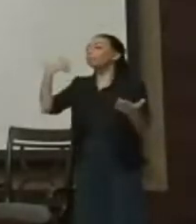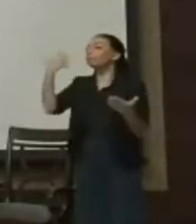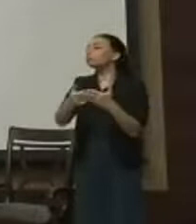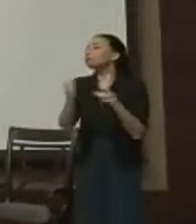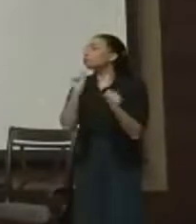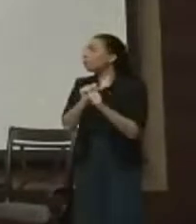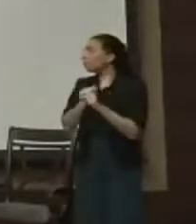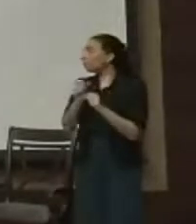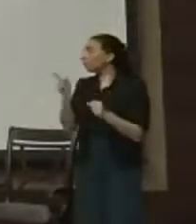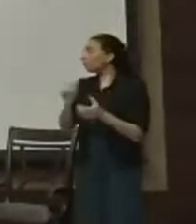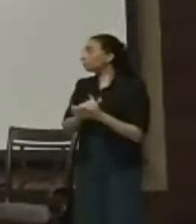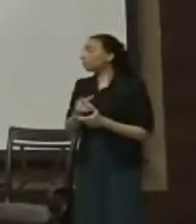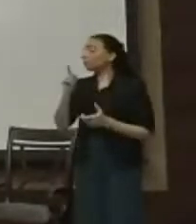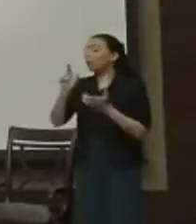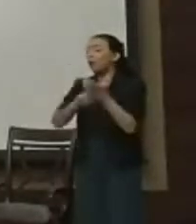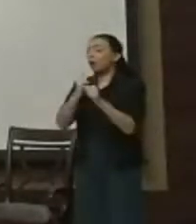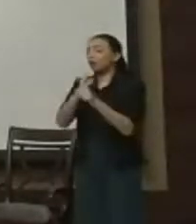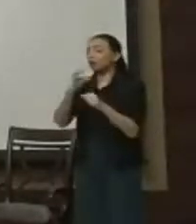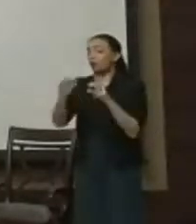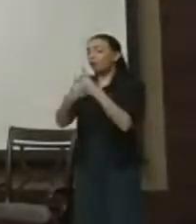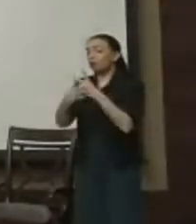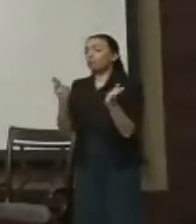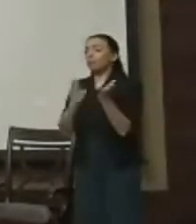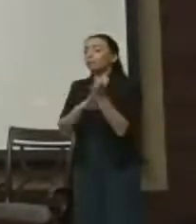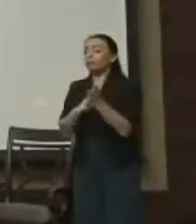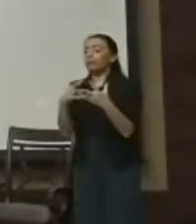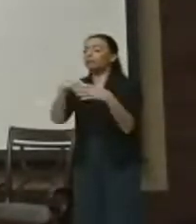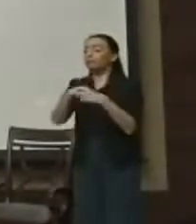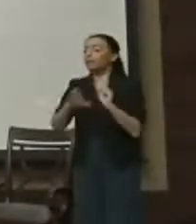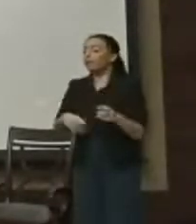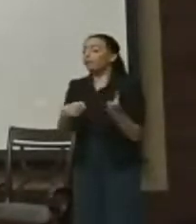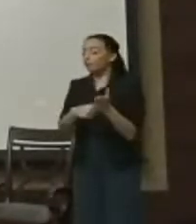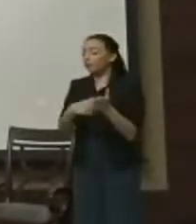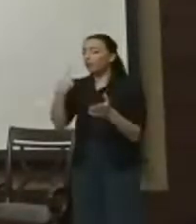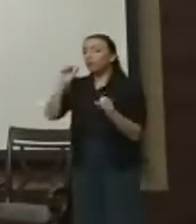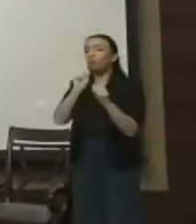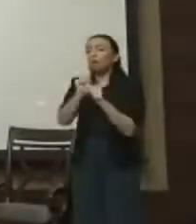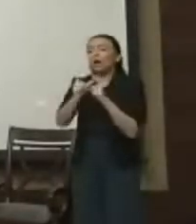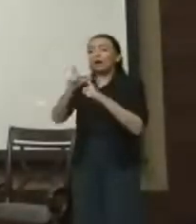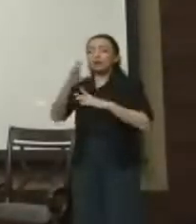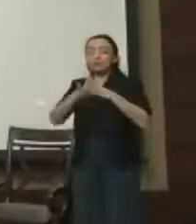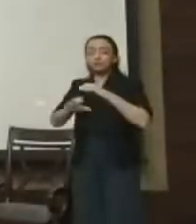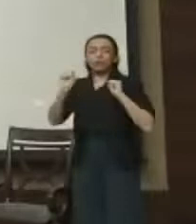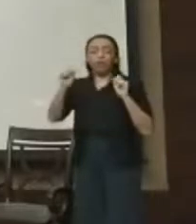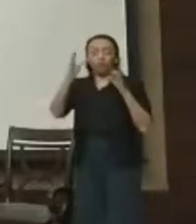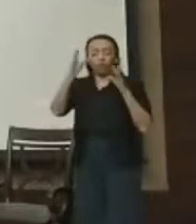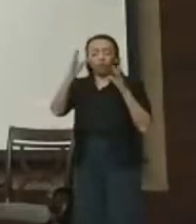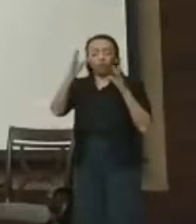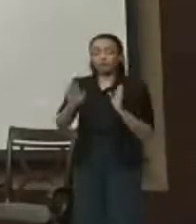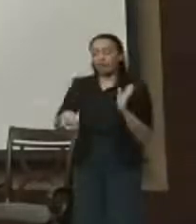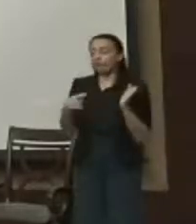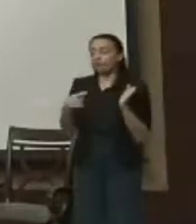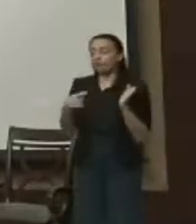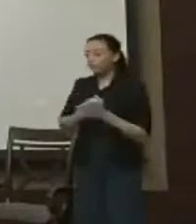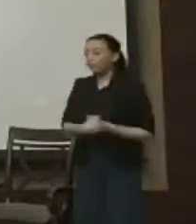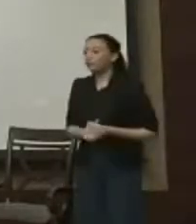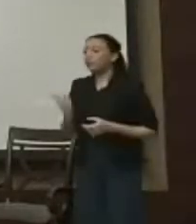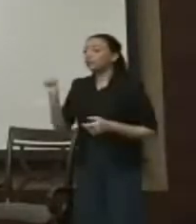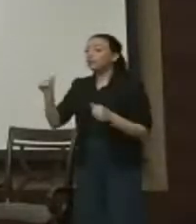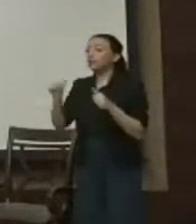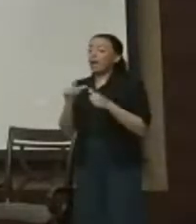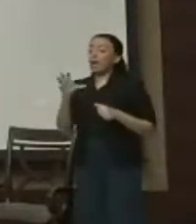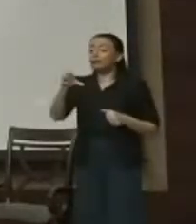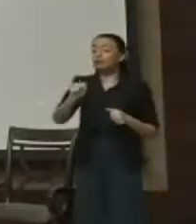She is a member of multiple organizations working for the cause of persons with disabilities, Apart from being the